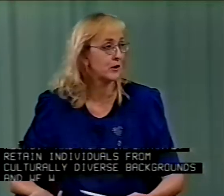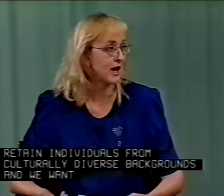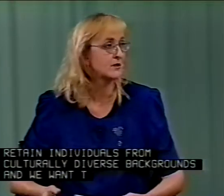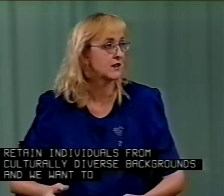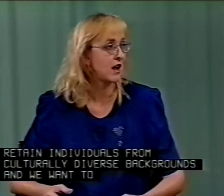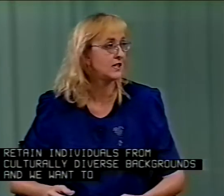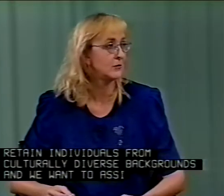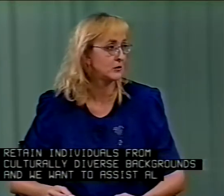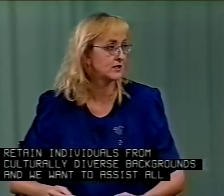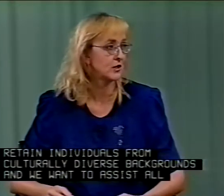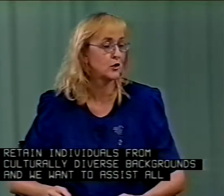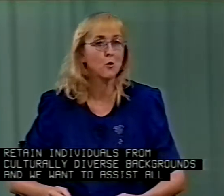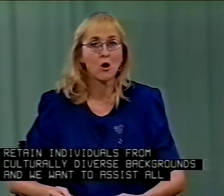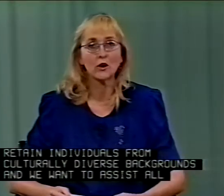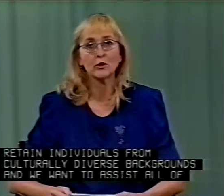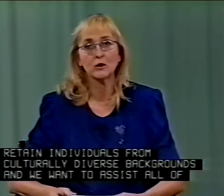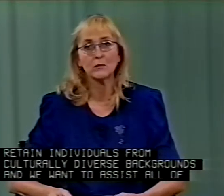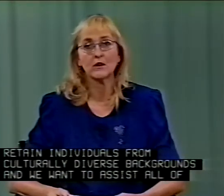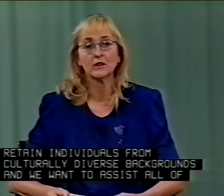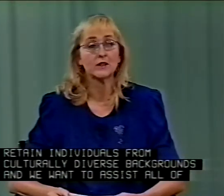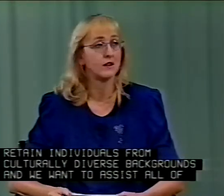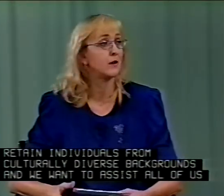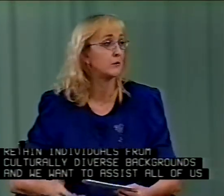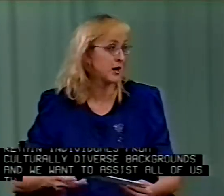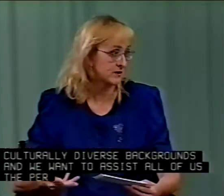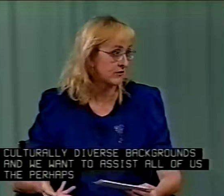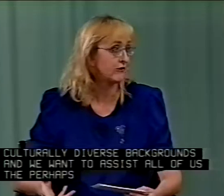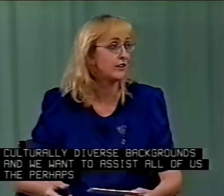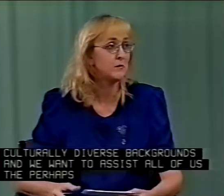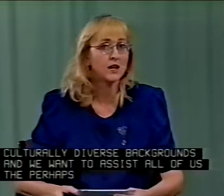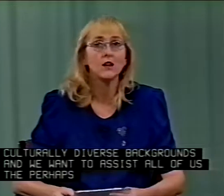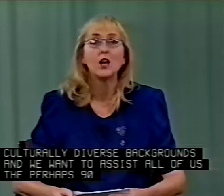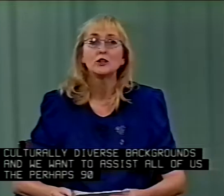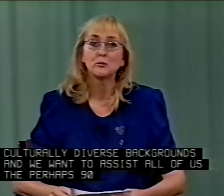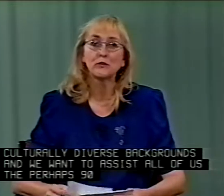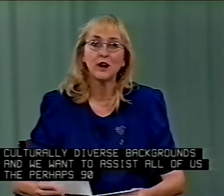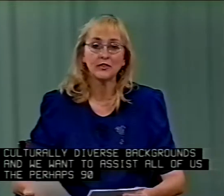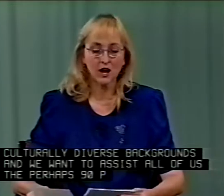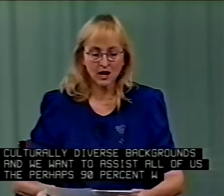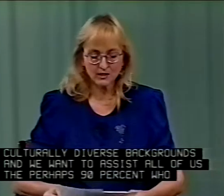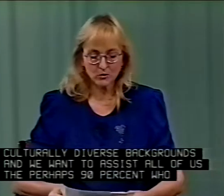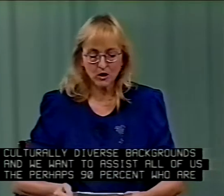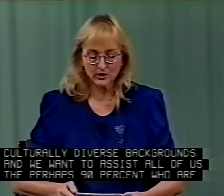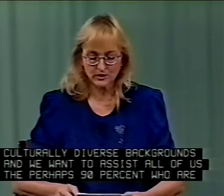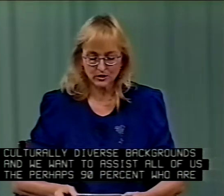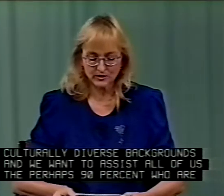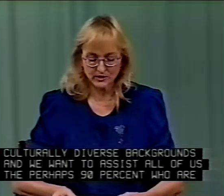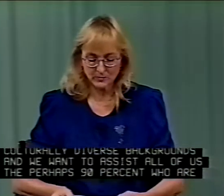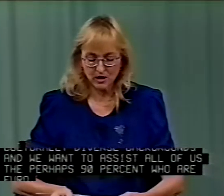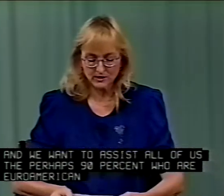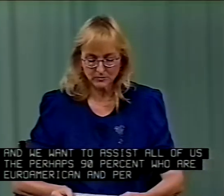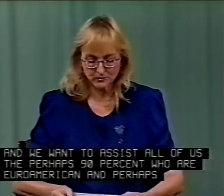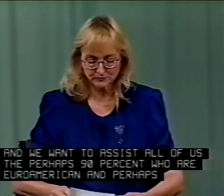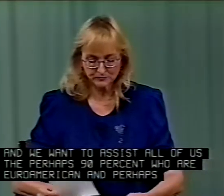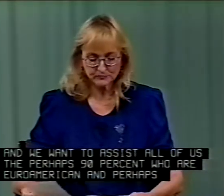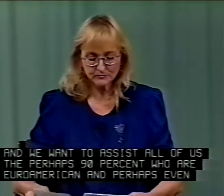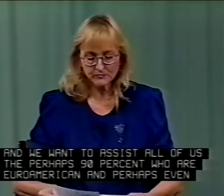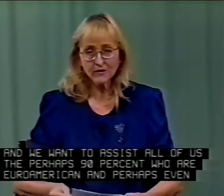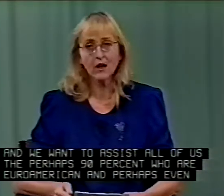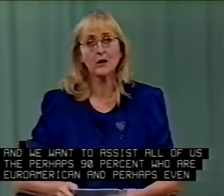perhaps 90% who are Euro-American and perhaps even female, to provide the highest quality services possible. The